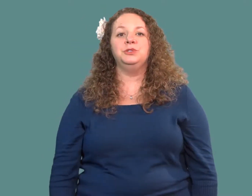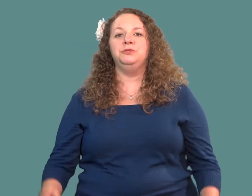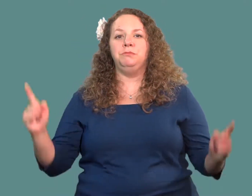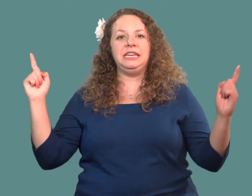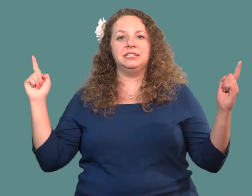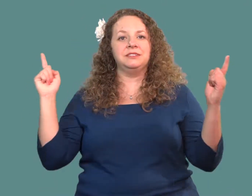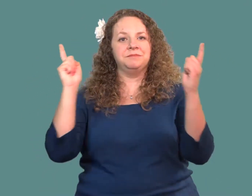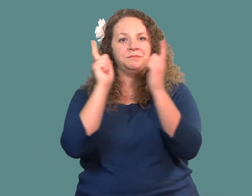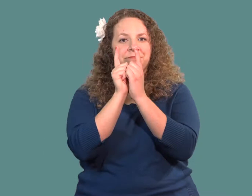To meet,